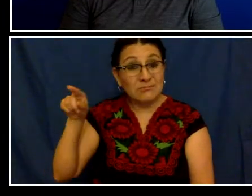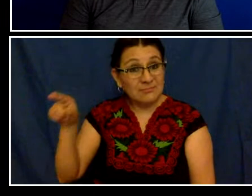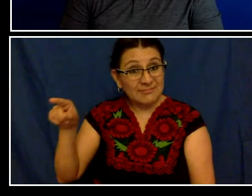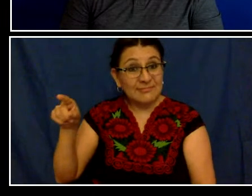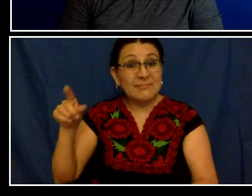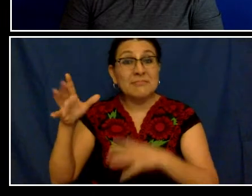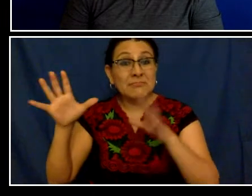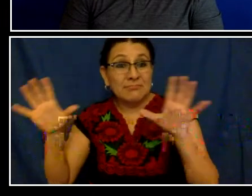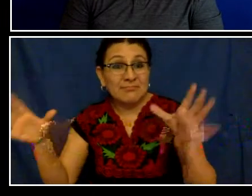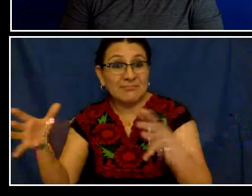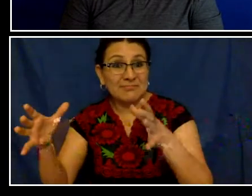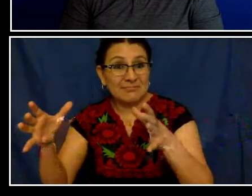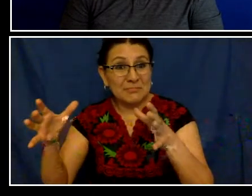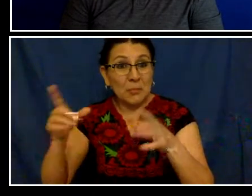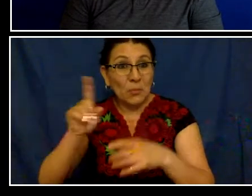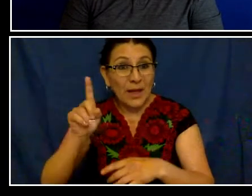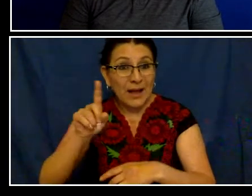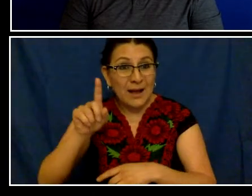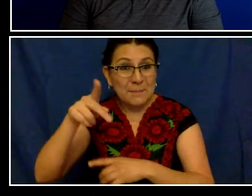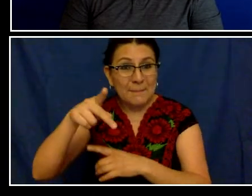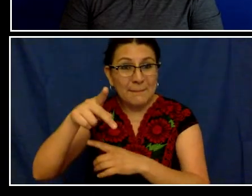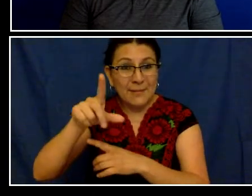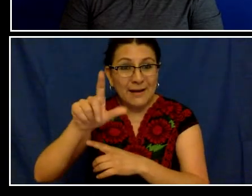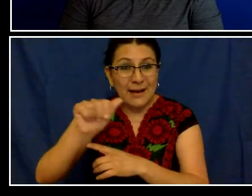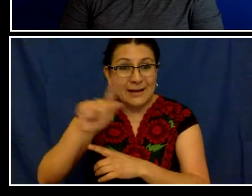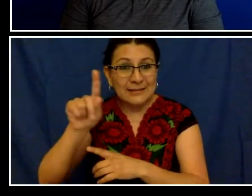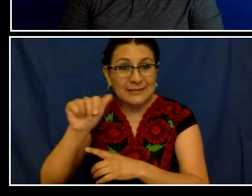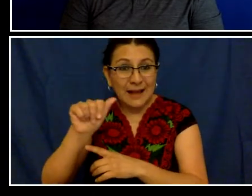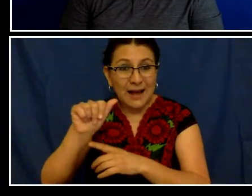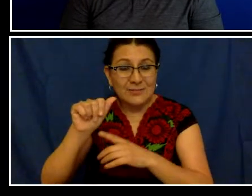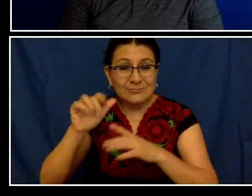So the the federal government in Mexico,